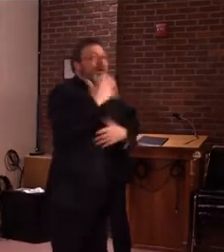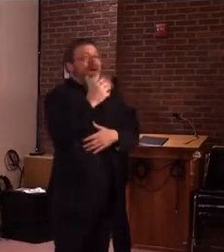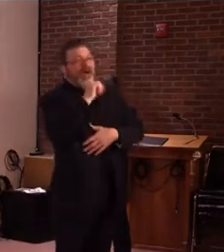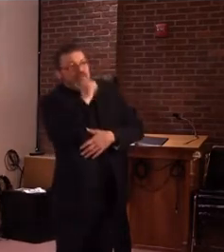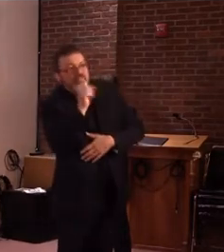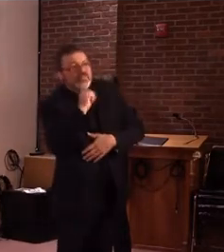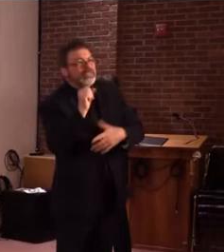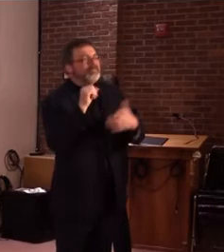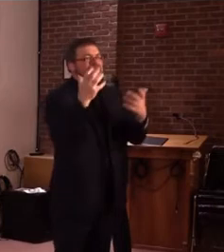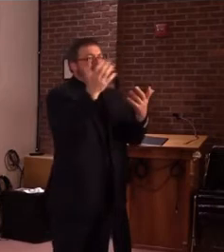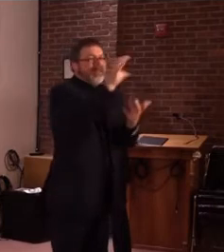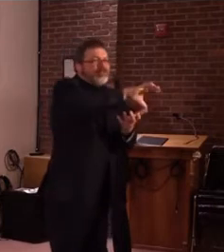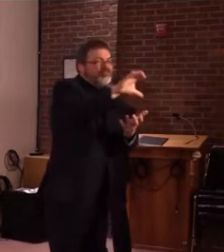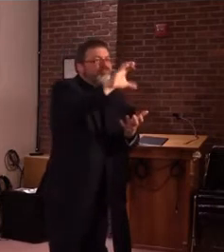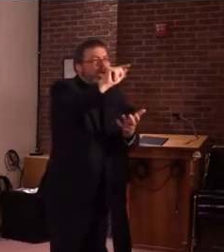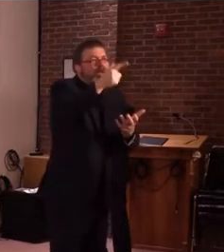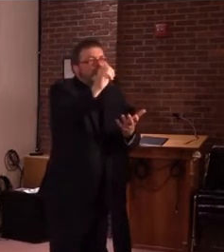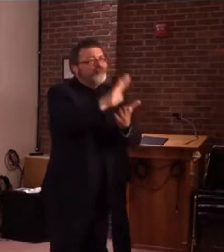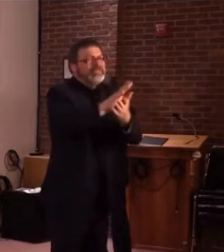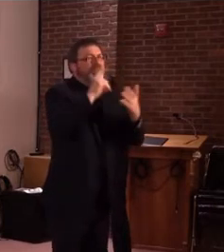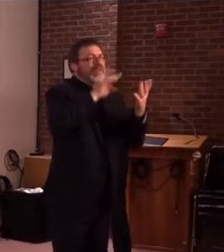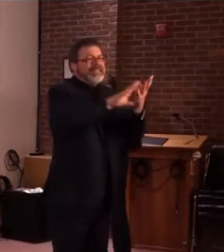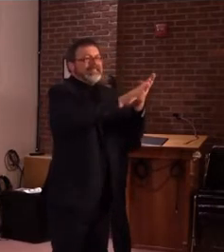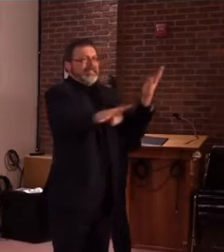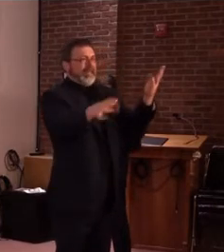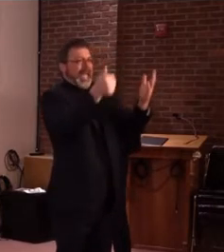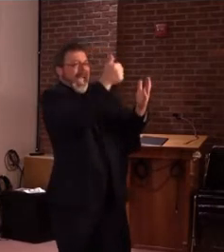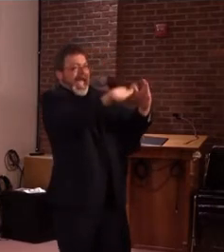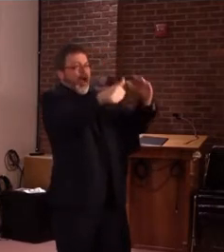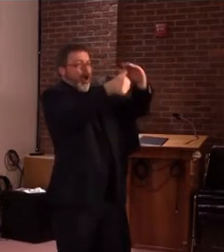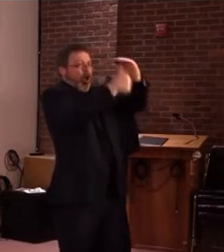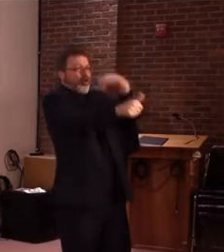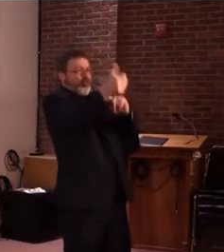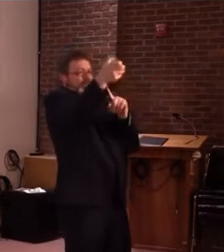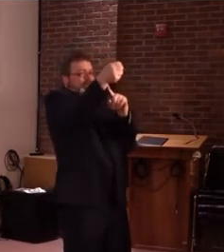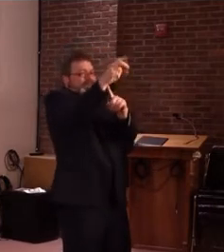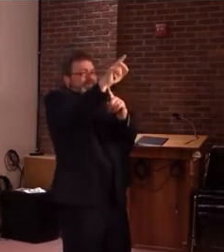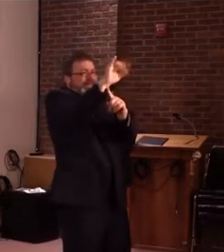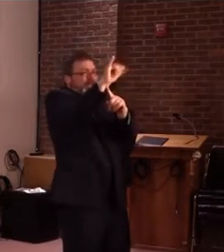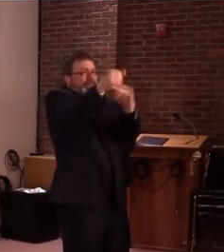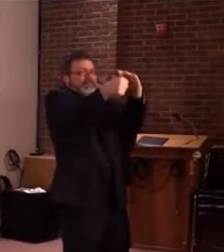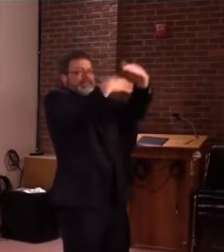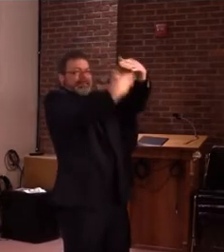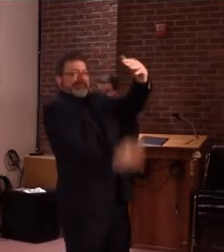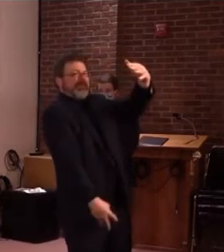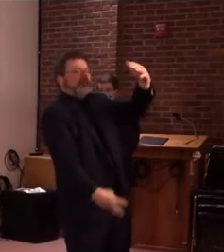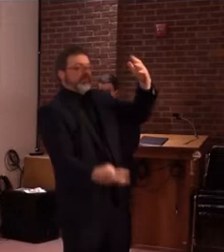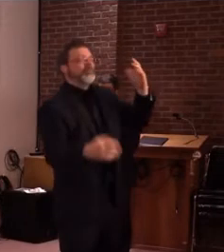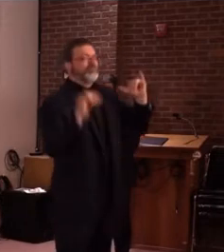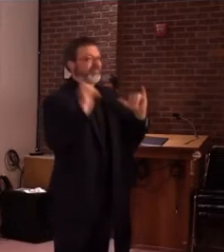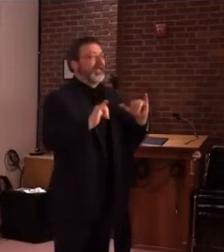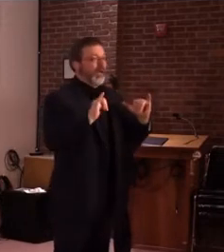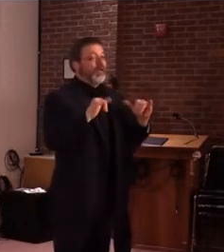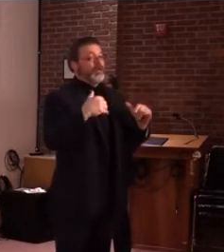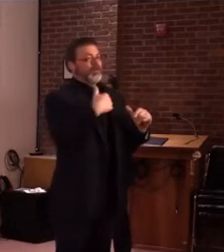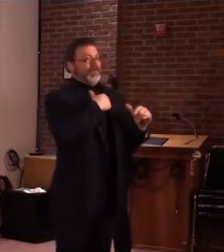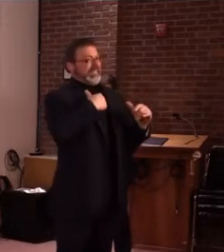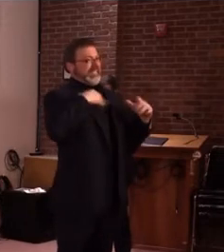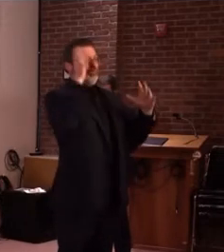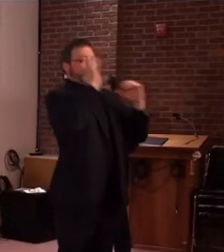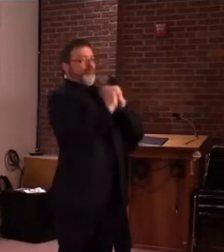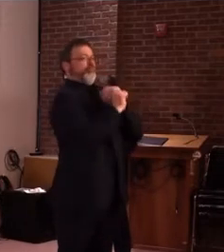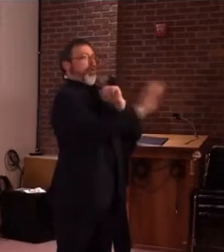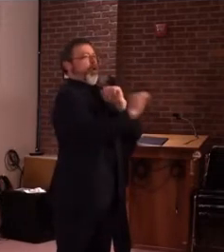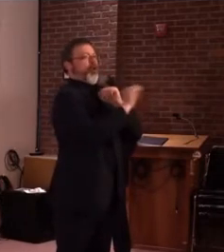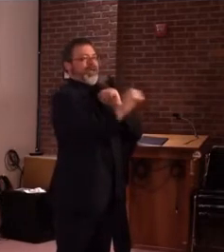other products, and that's what Commissioner Pelham was talking about. We're going to market Vermont in a much different way. It was about 10